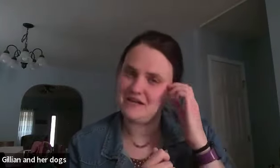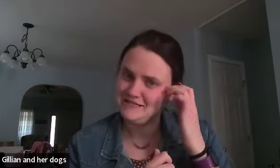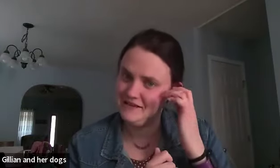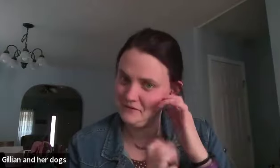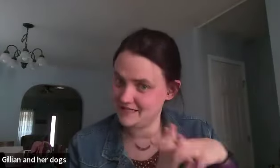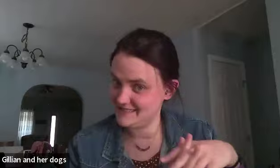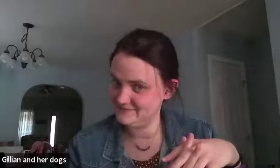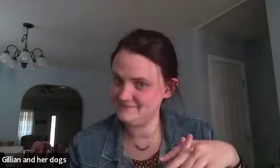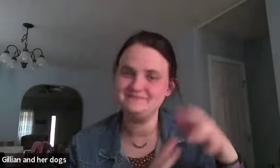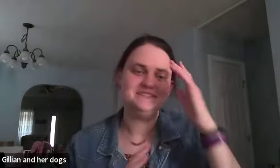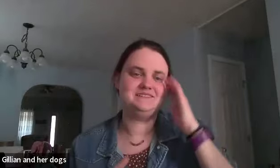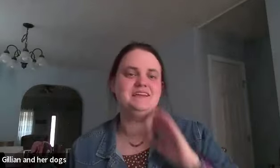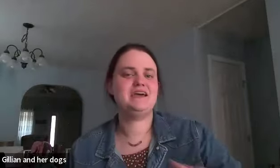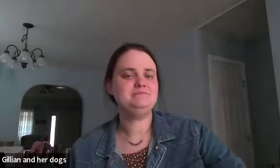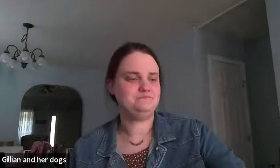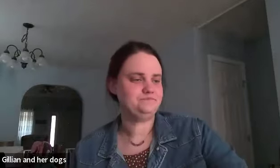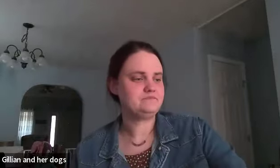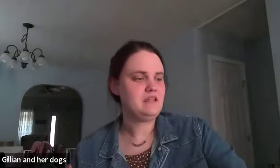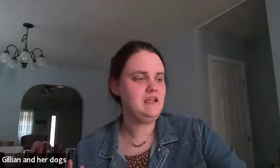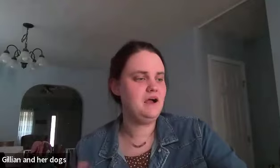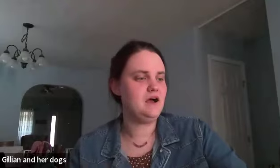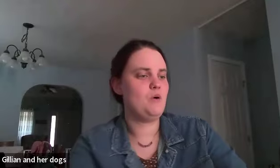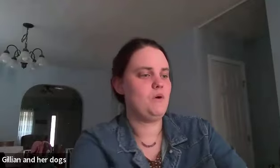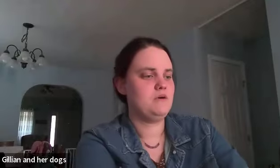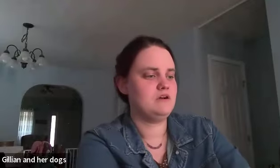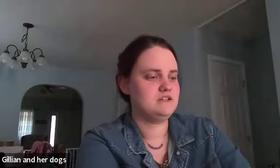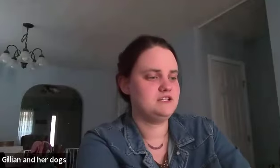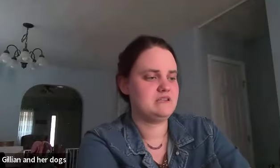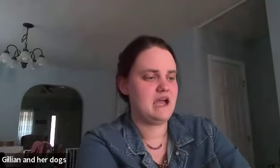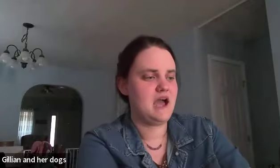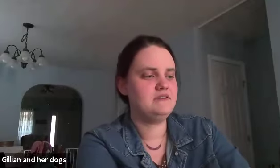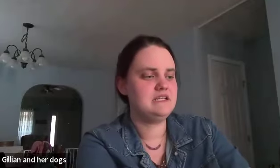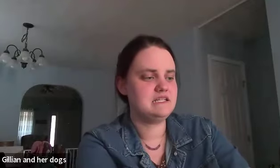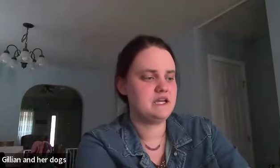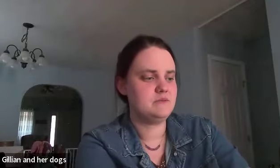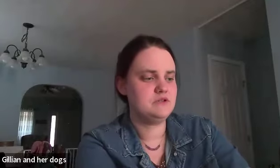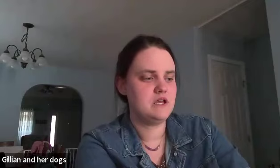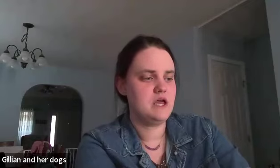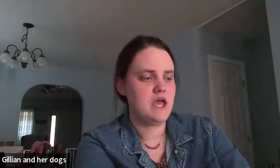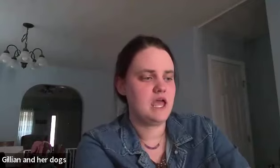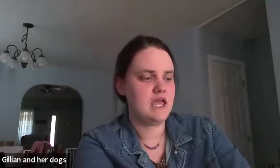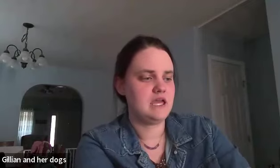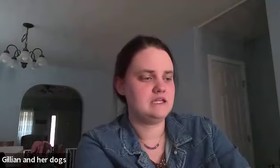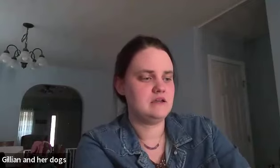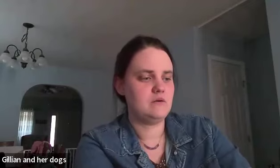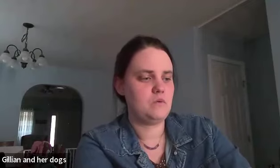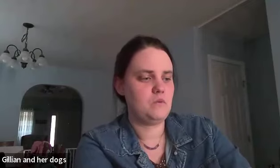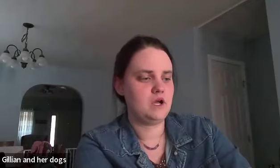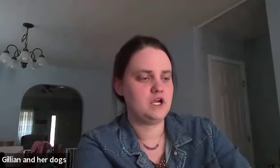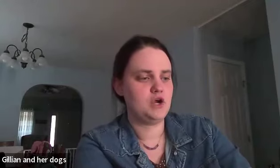not a sign for it. Okay. What we're also going to do is I have a list of animals and we're going to go